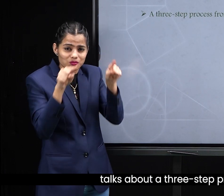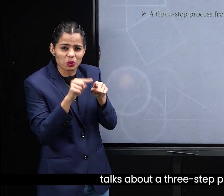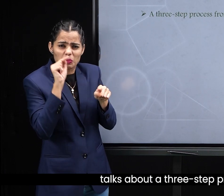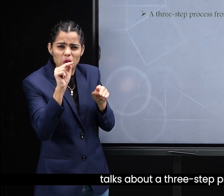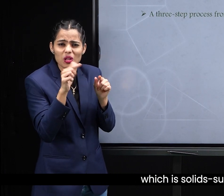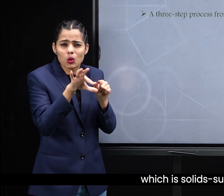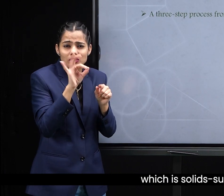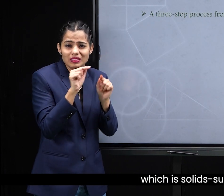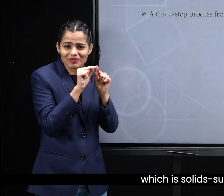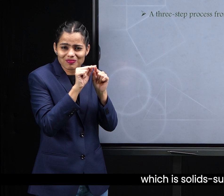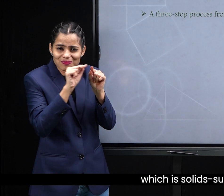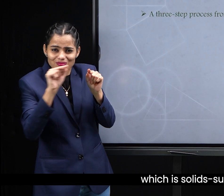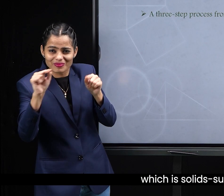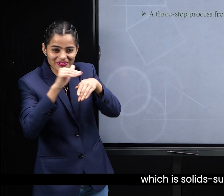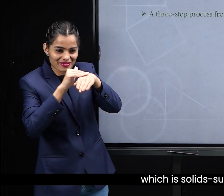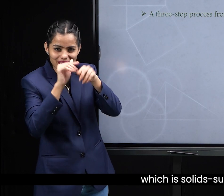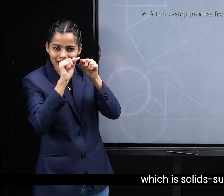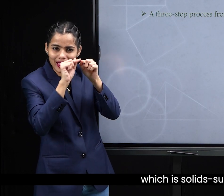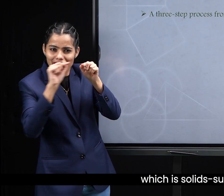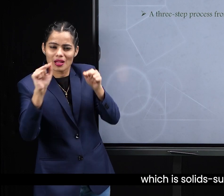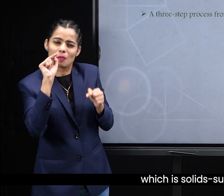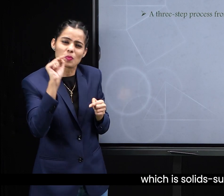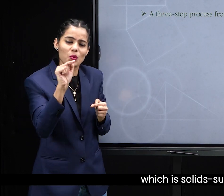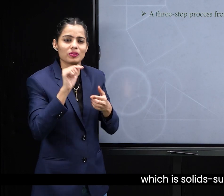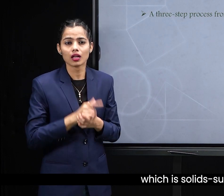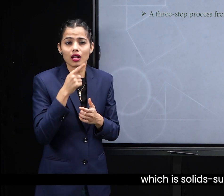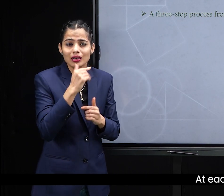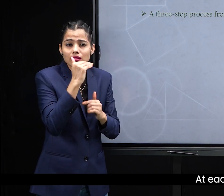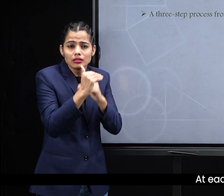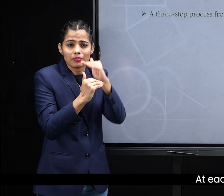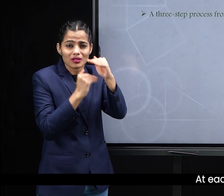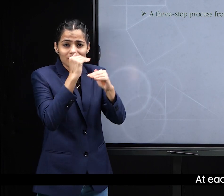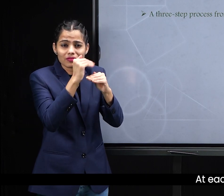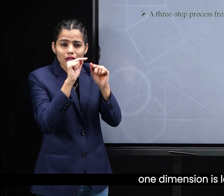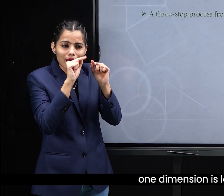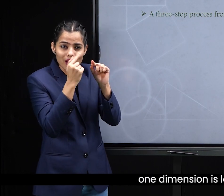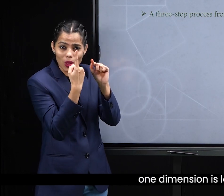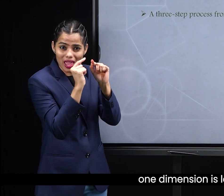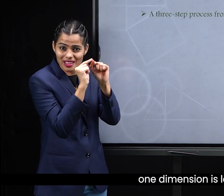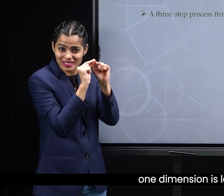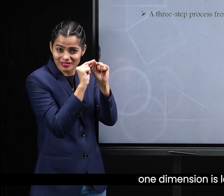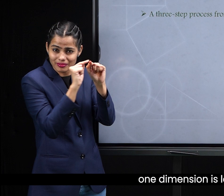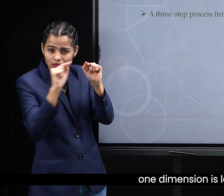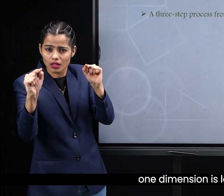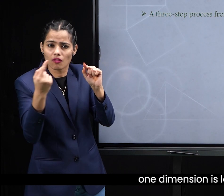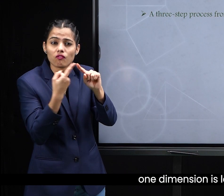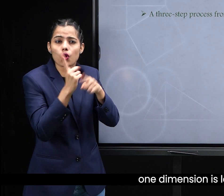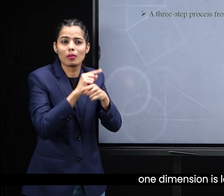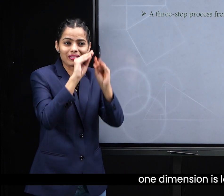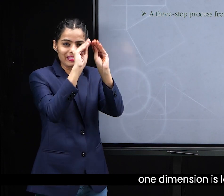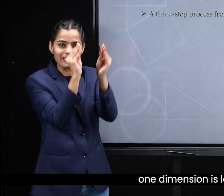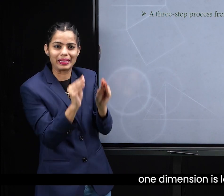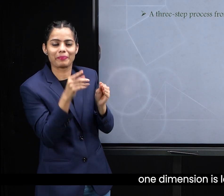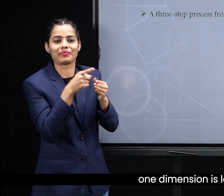solids to point, which is solid surface, lines, points. At each step, one dimension is lost from